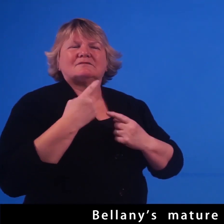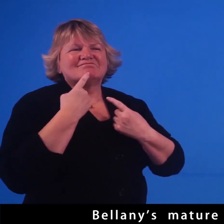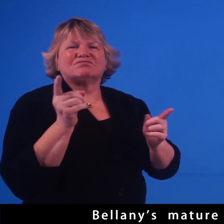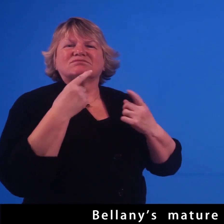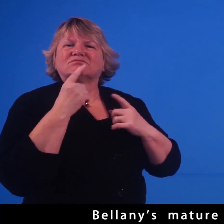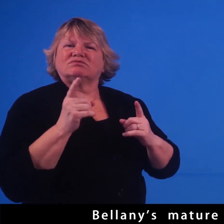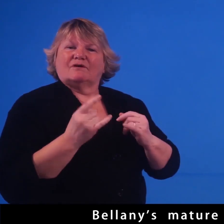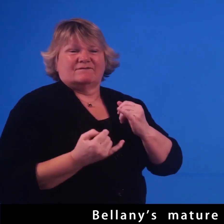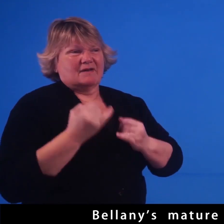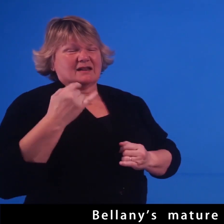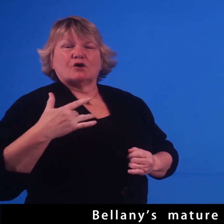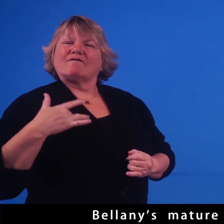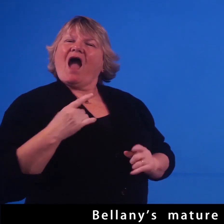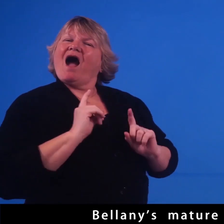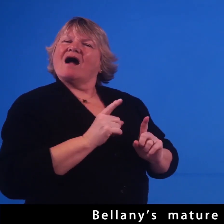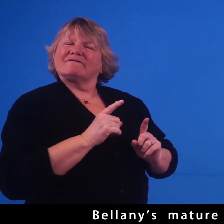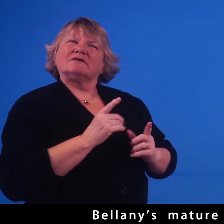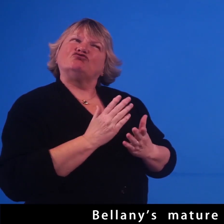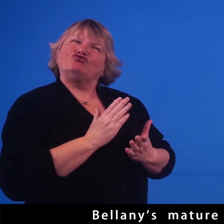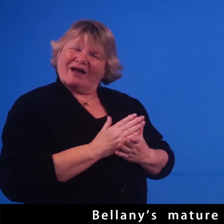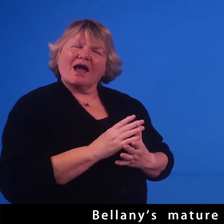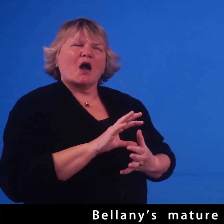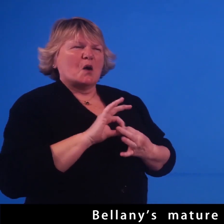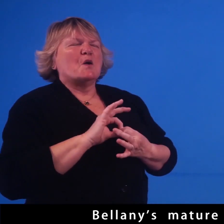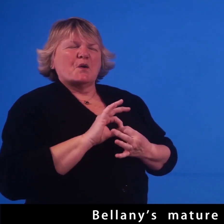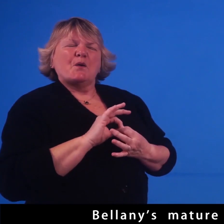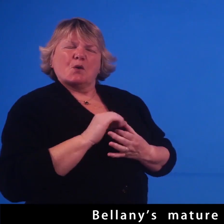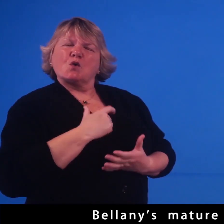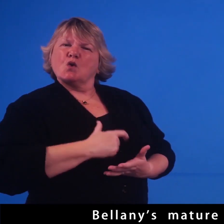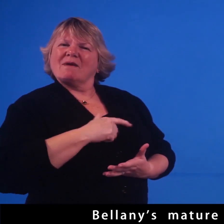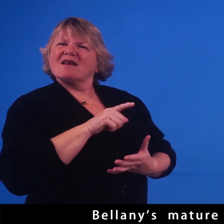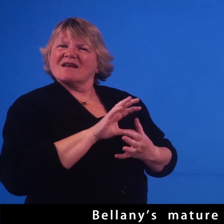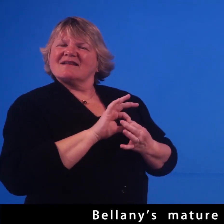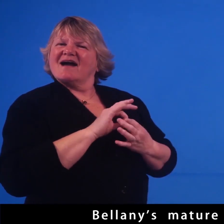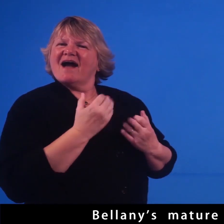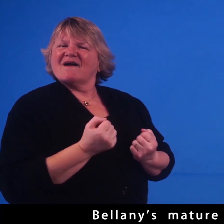Bellany's mature statements on the finality of life are touchingly human.